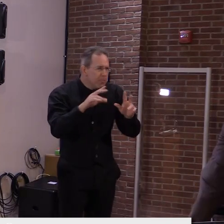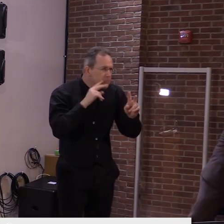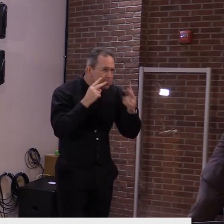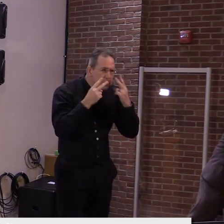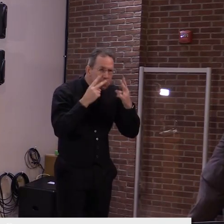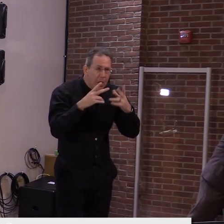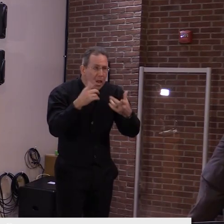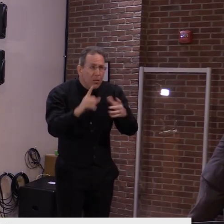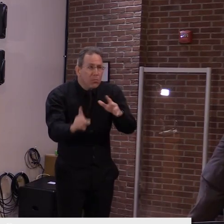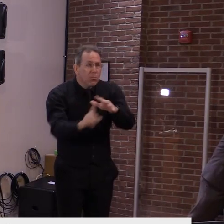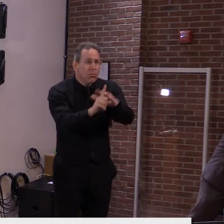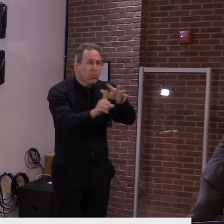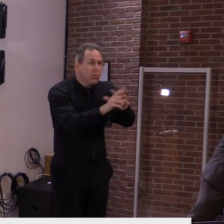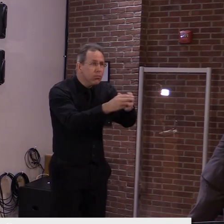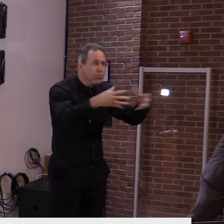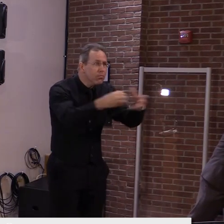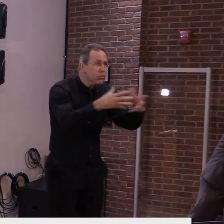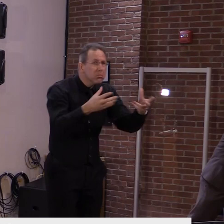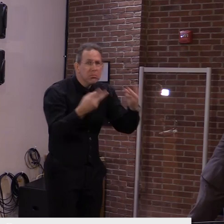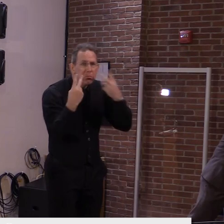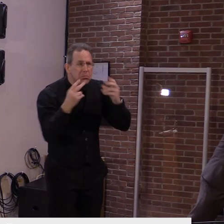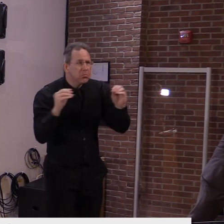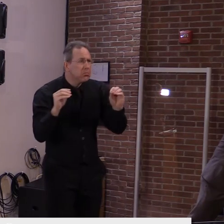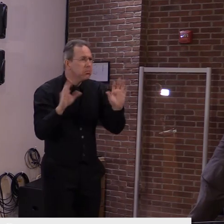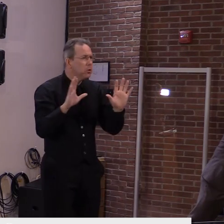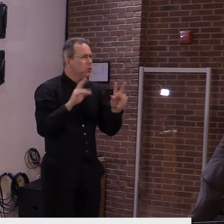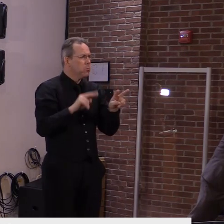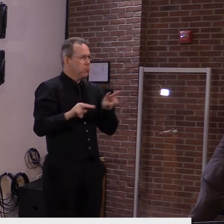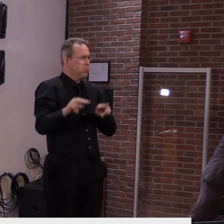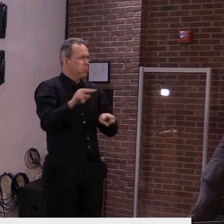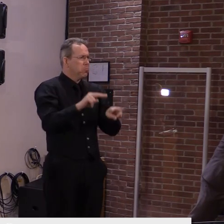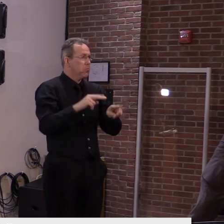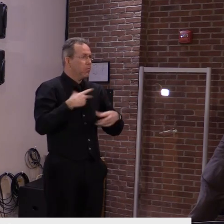of that sort at this point in time.